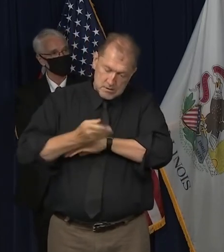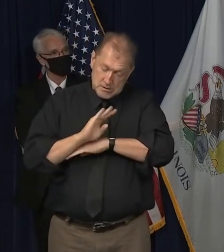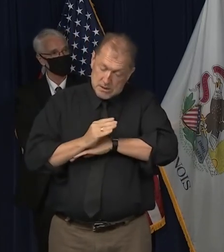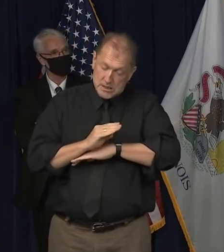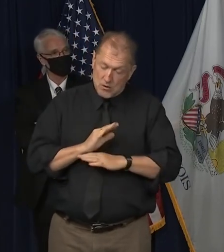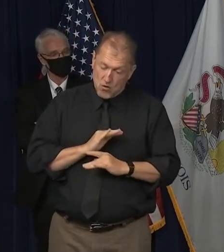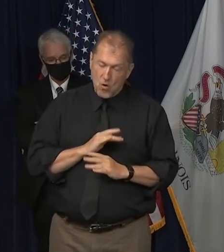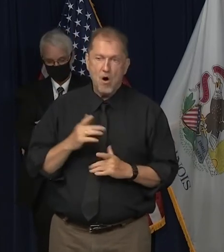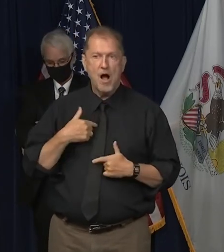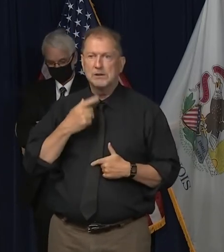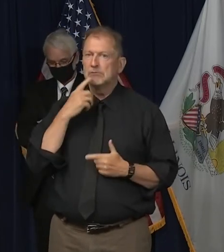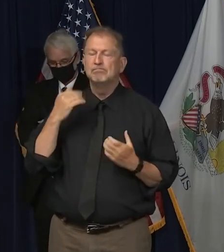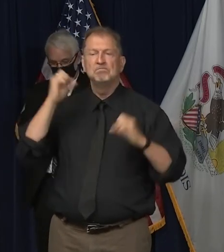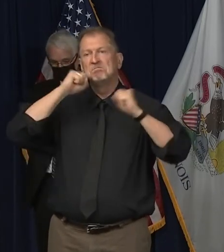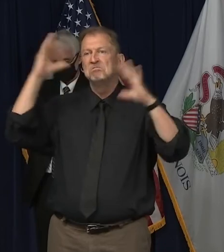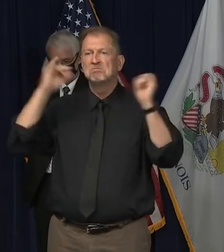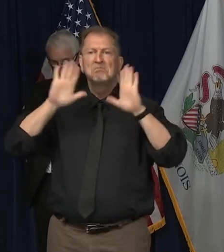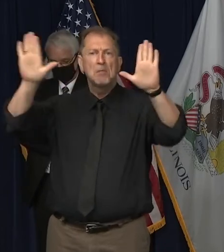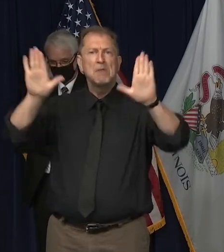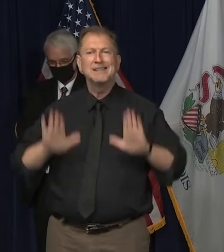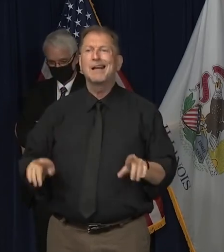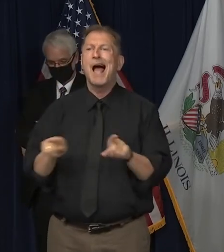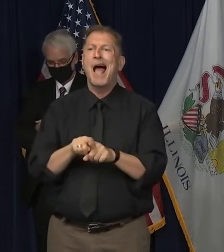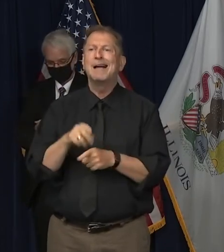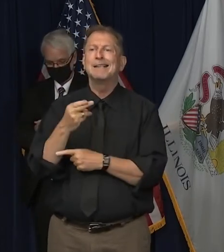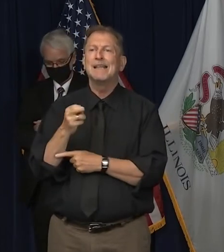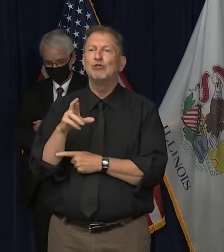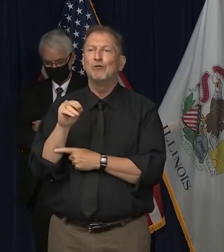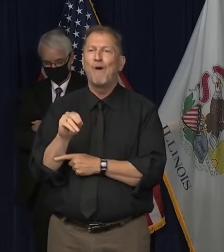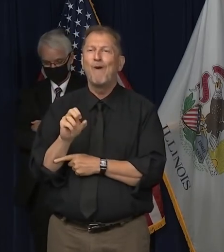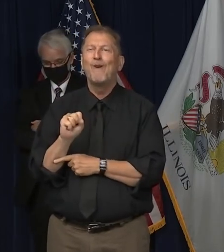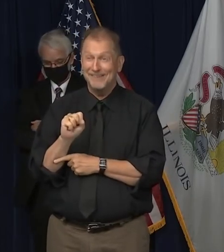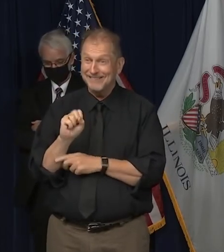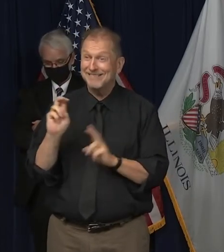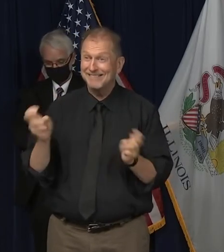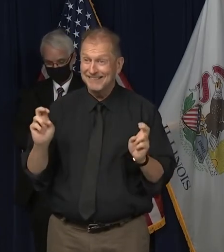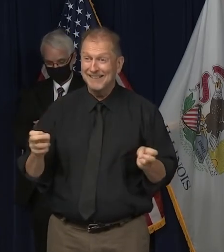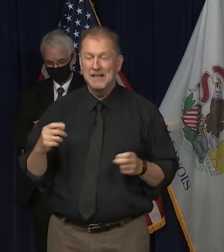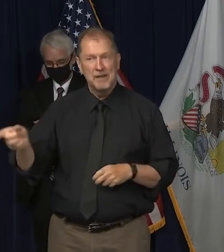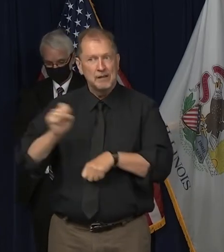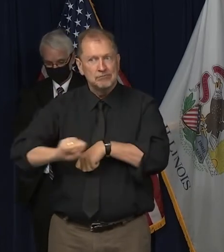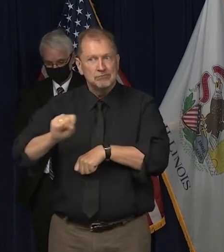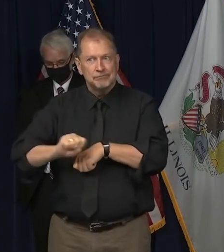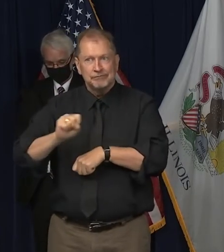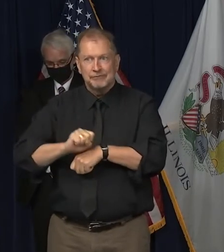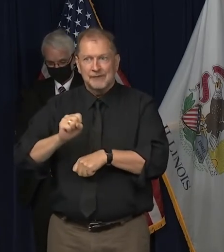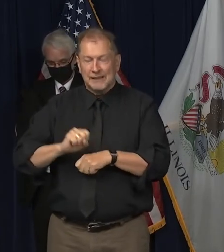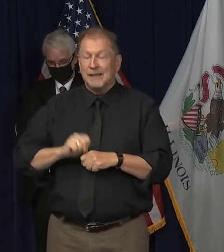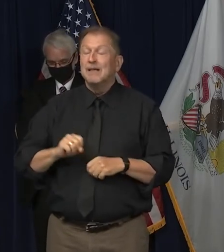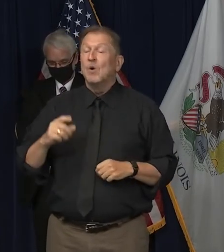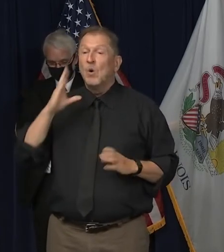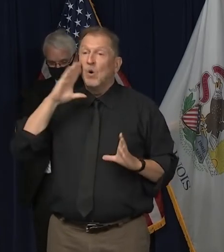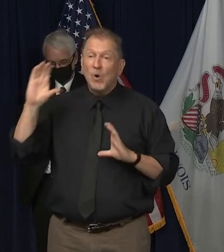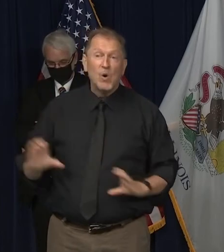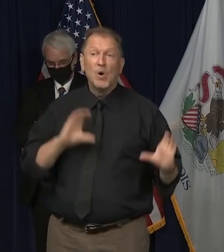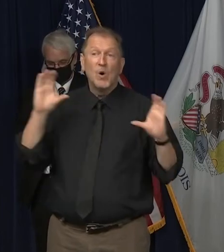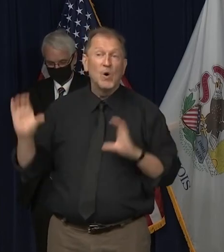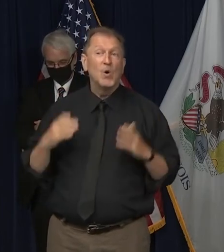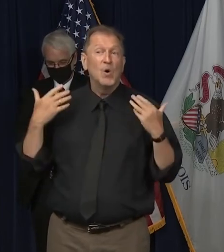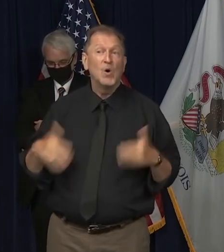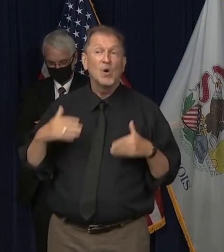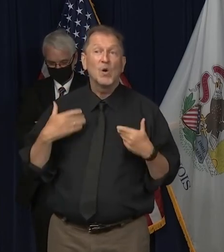add amazing. They have worked tirelessly, and I mean exactly what I say with that word. This has been